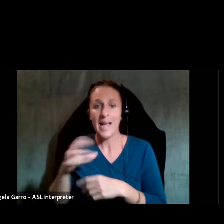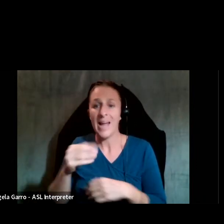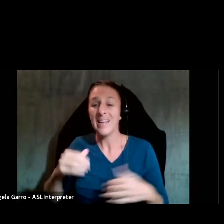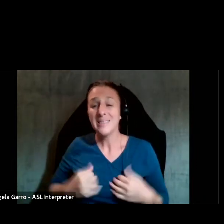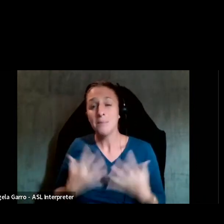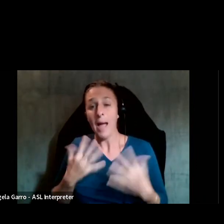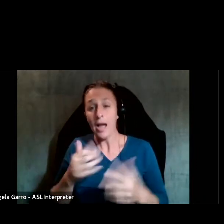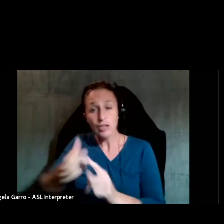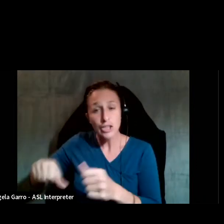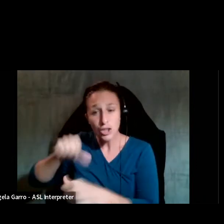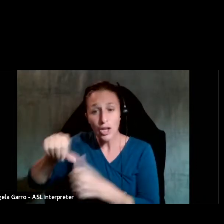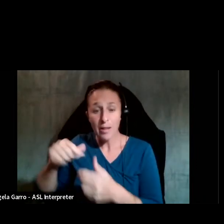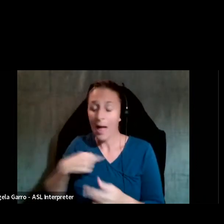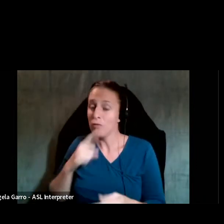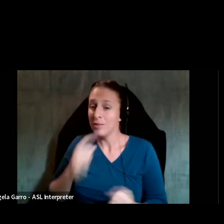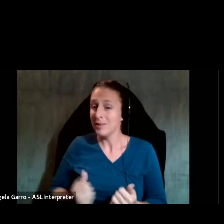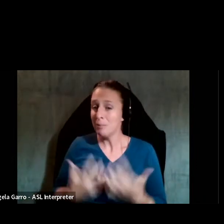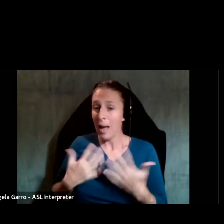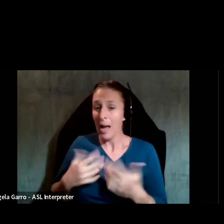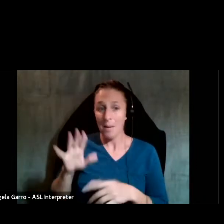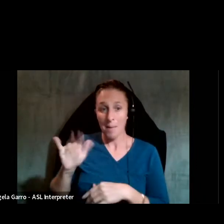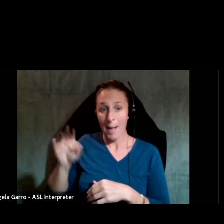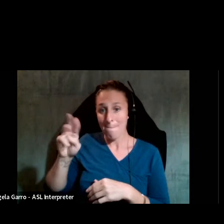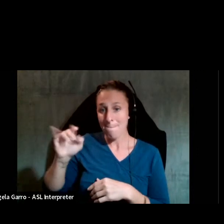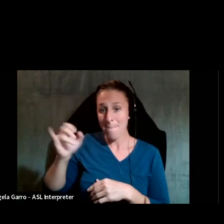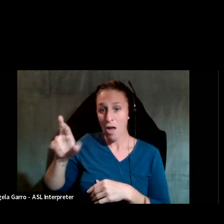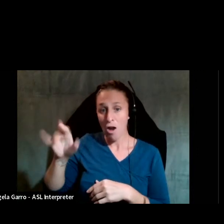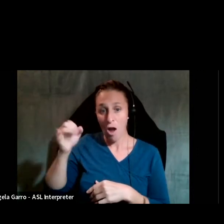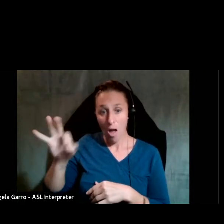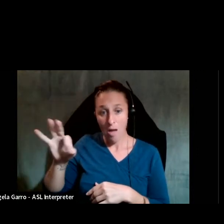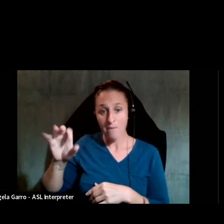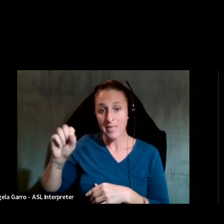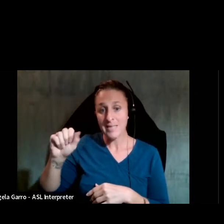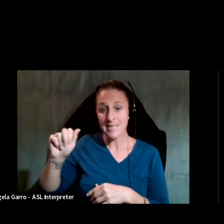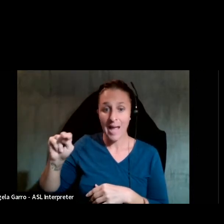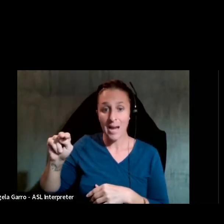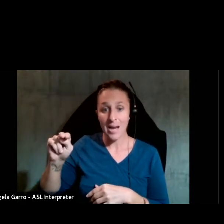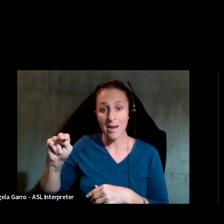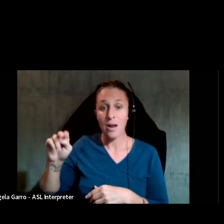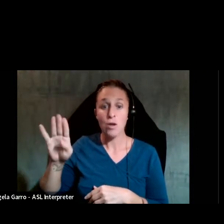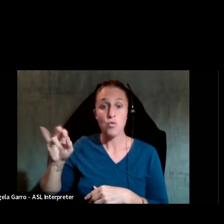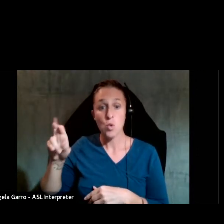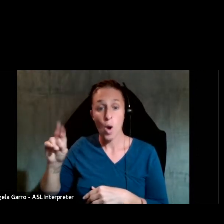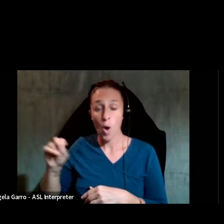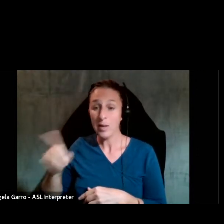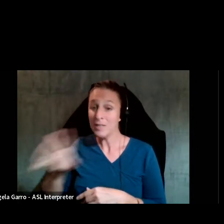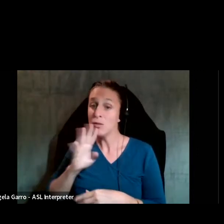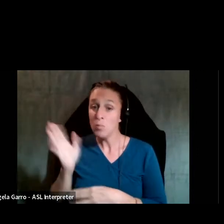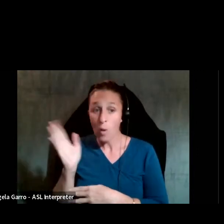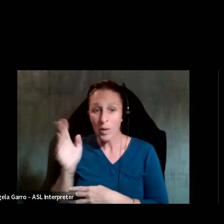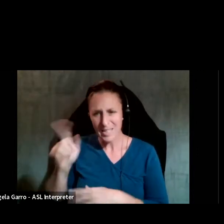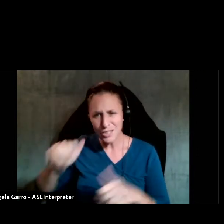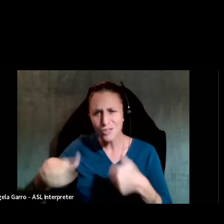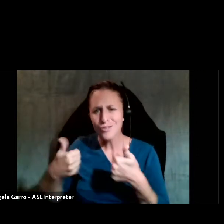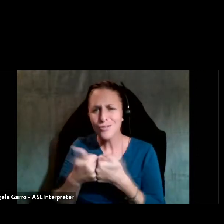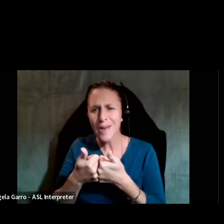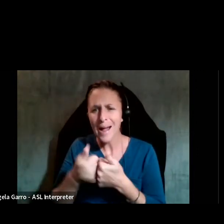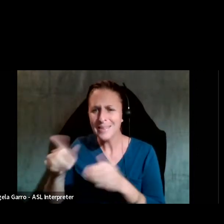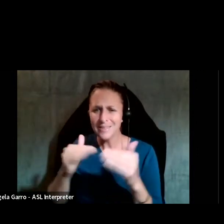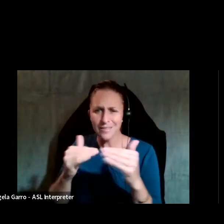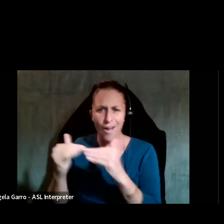mayor of San Bruno when he spoke at the partner breakfast. He challenged his colleagues to get into our school sites